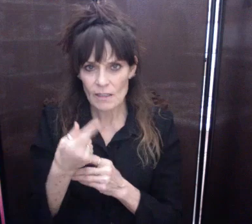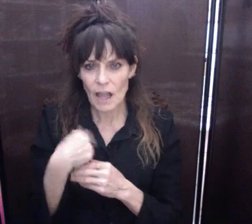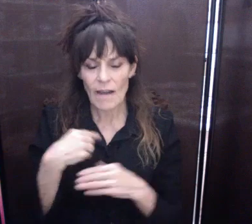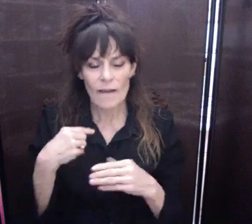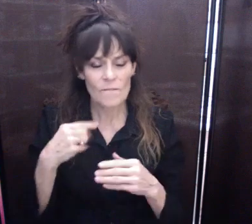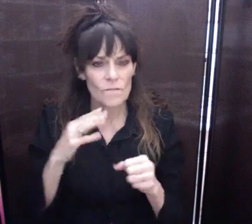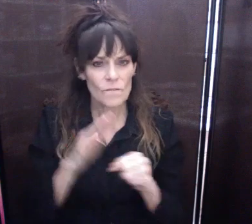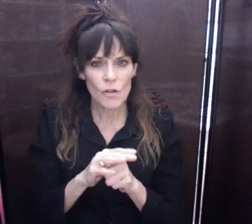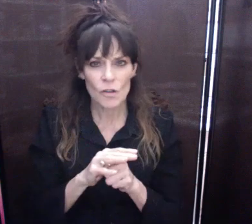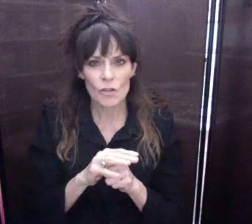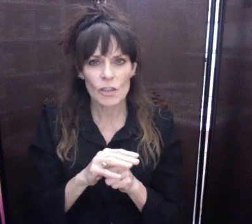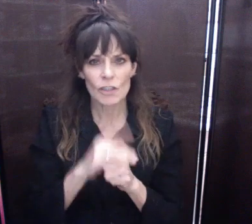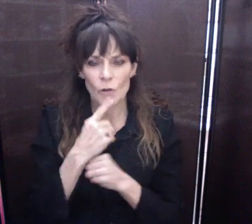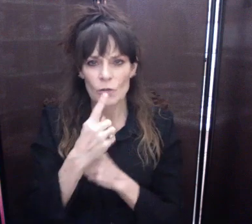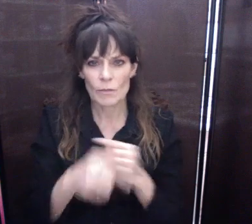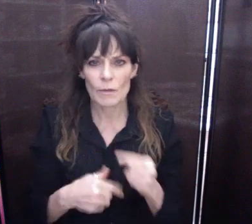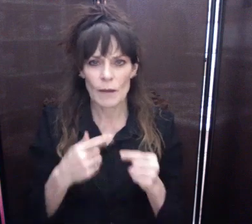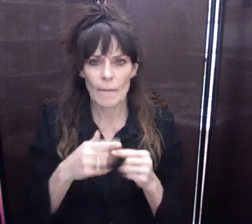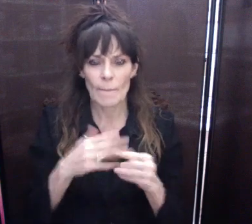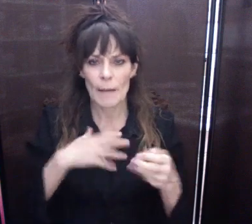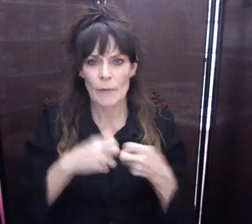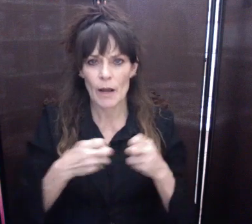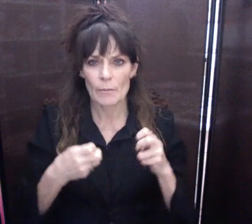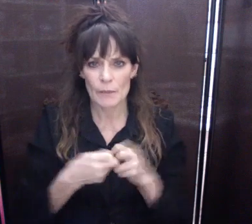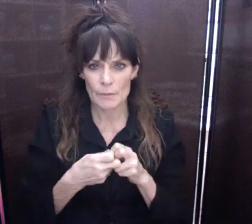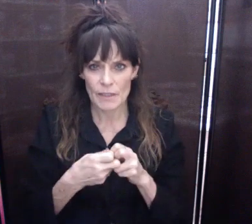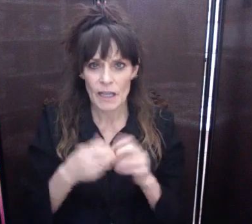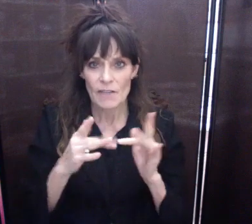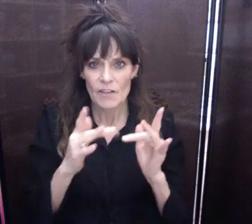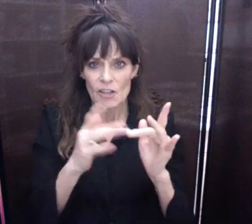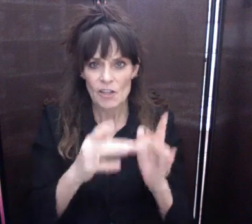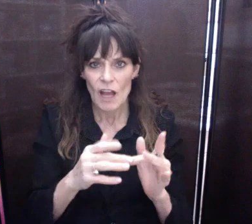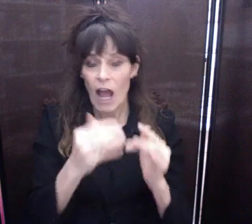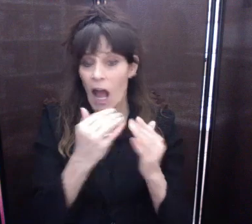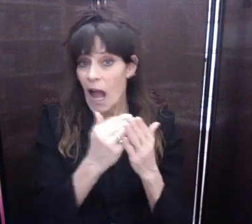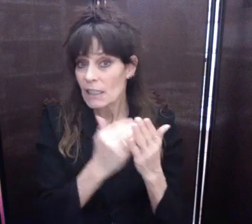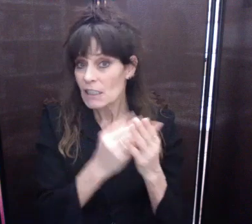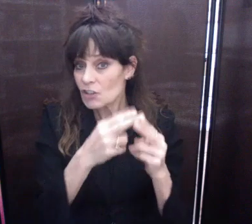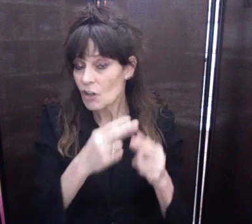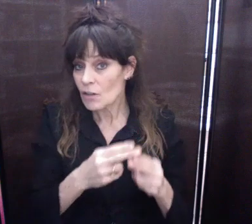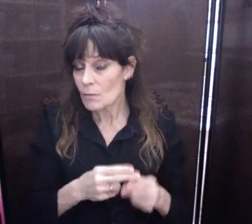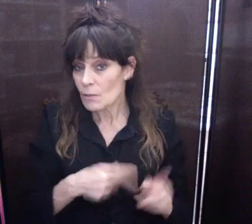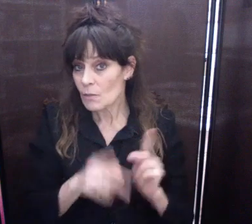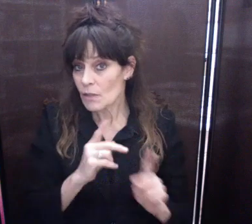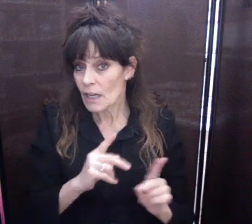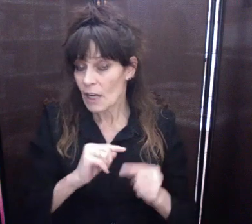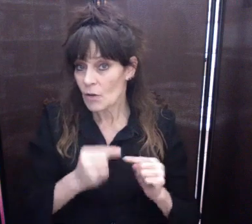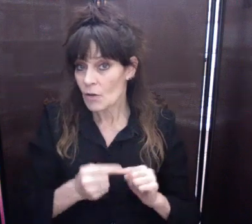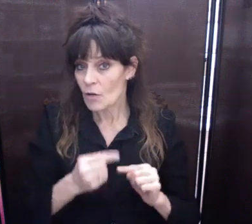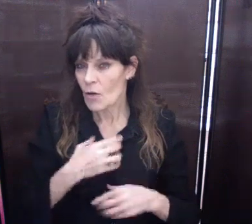with my problems and deficiencies. We made a list of people I'd hurt or toward whom I'd felt resentment. I expressed my entire willingness